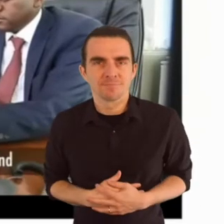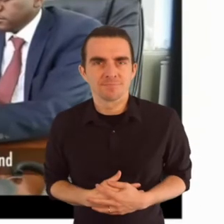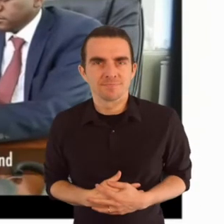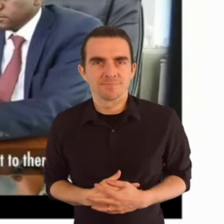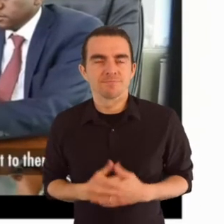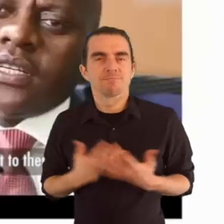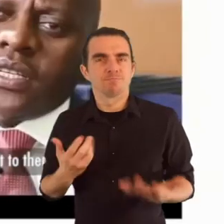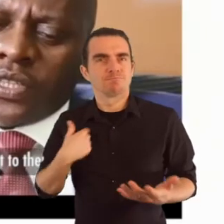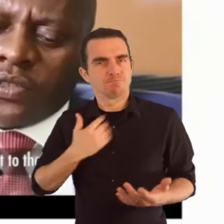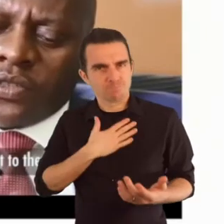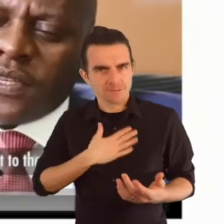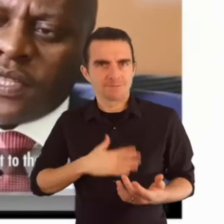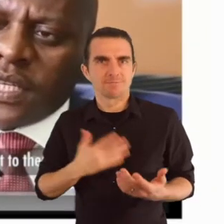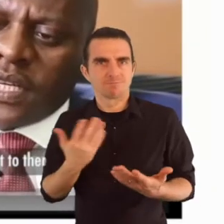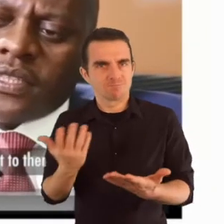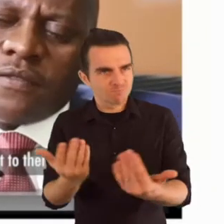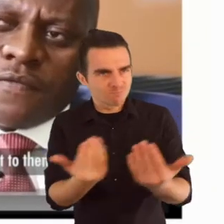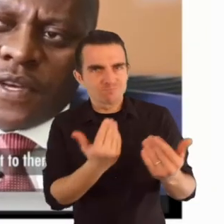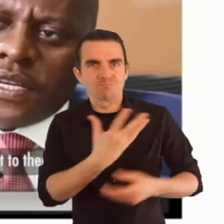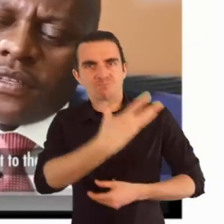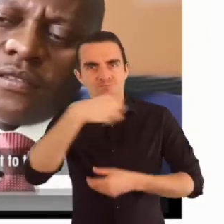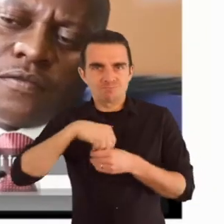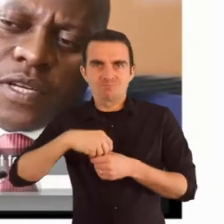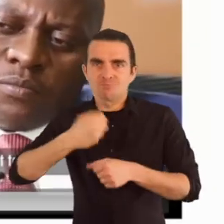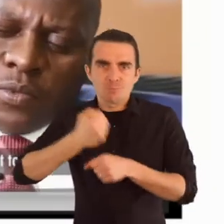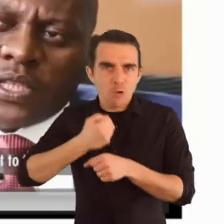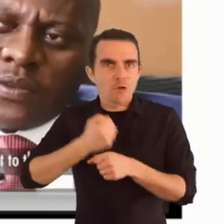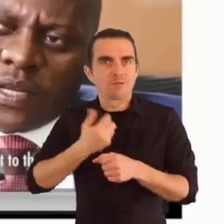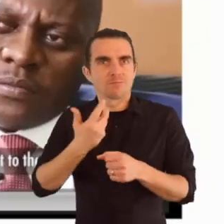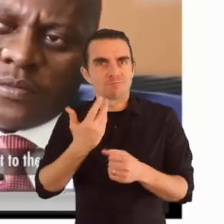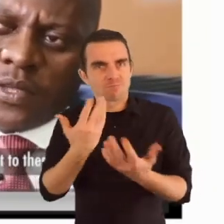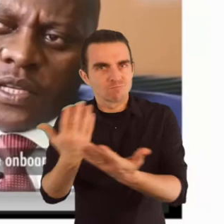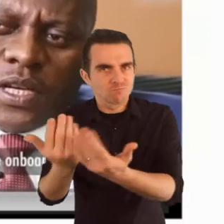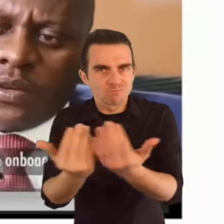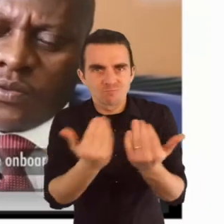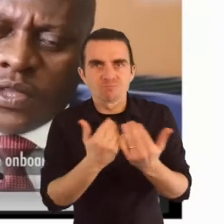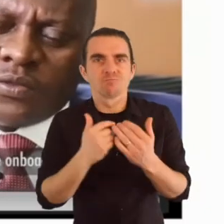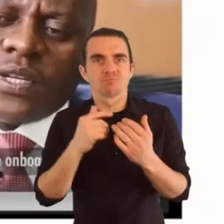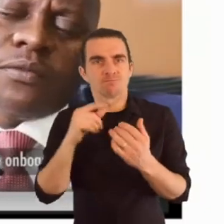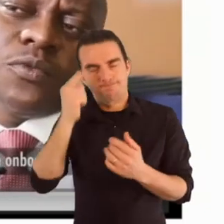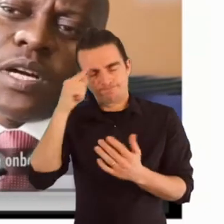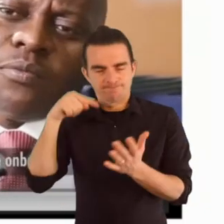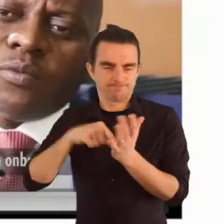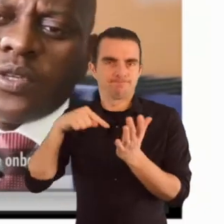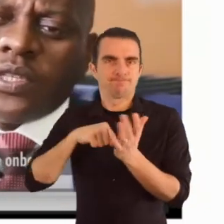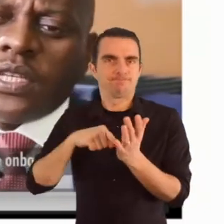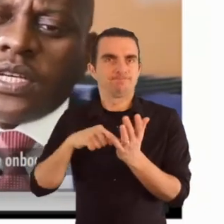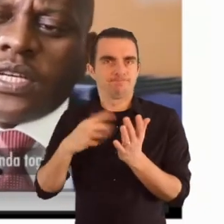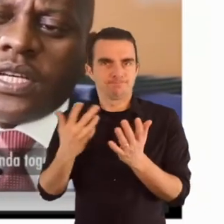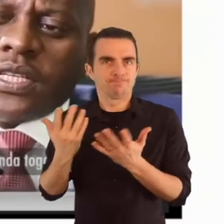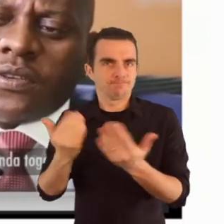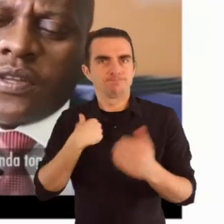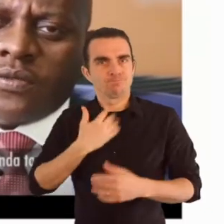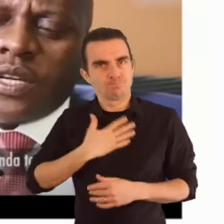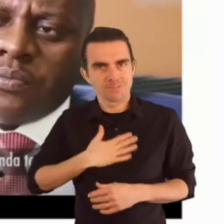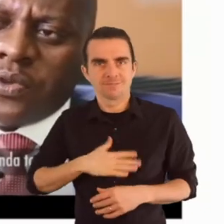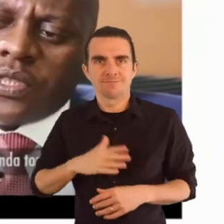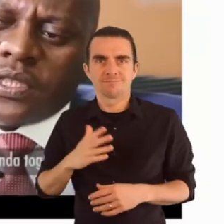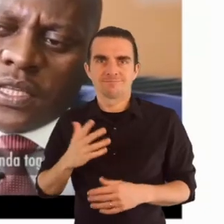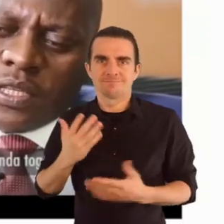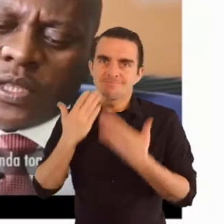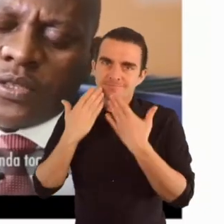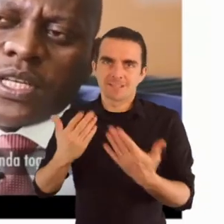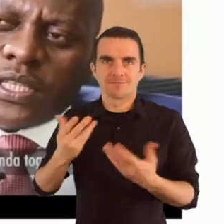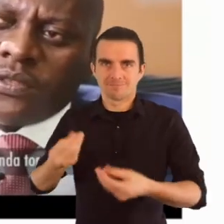find each of these talents very, very important to them. And we just want them to come on board so that we can push